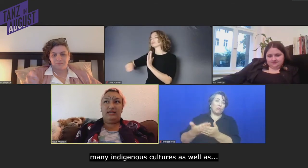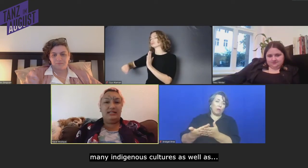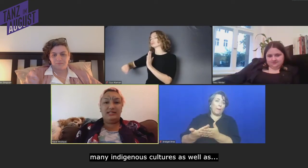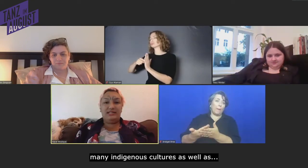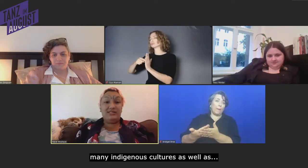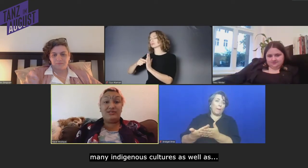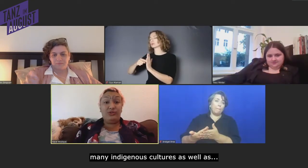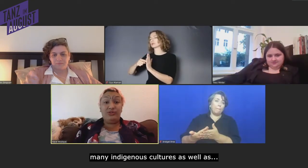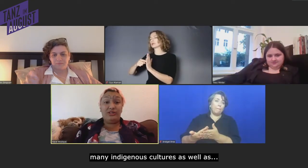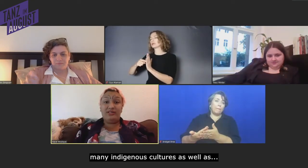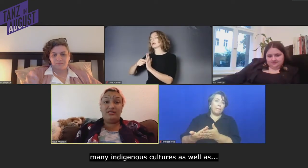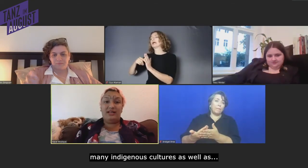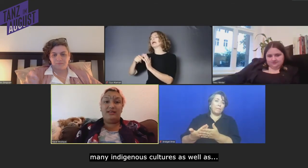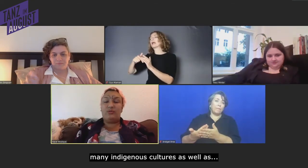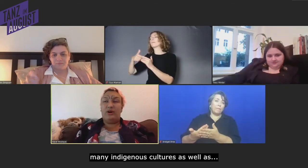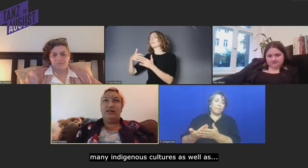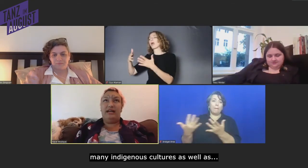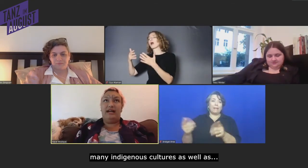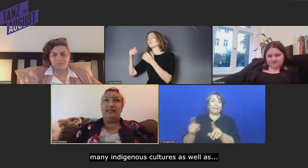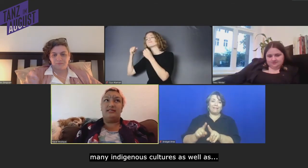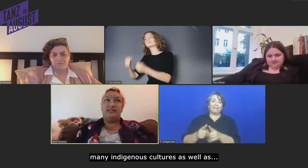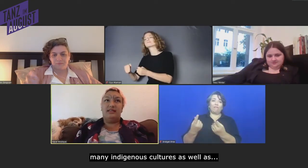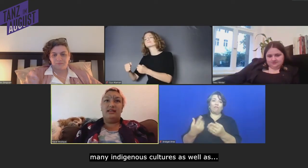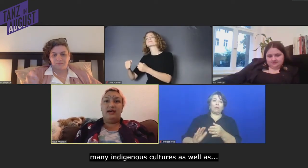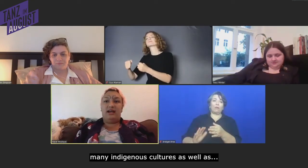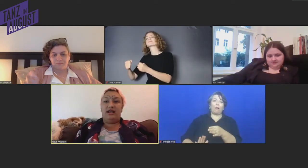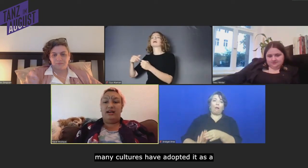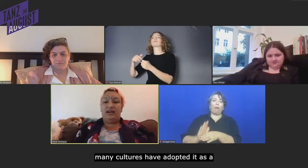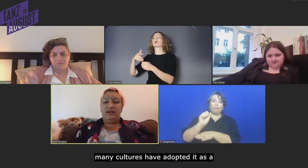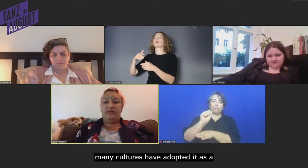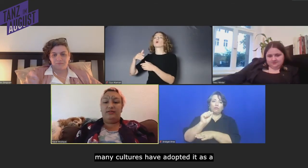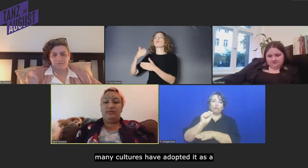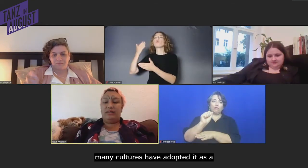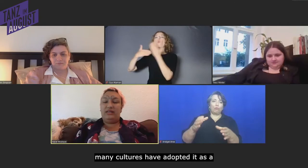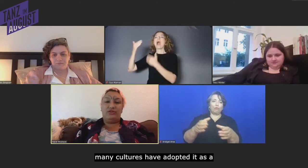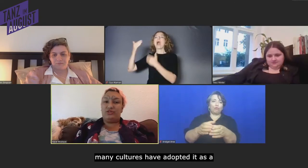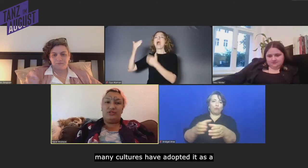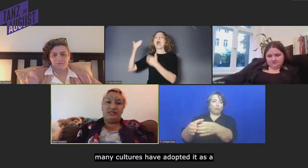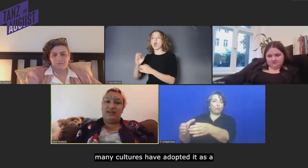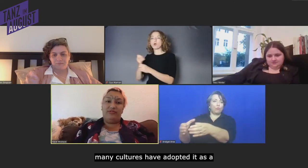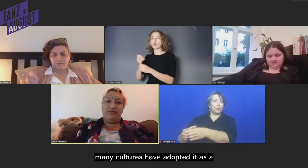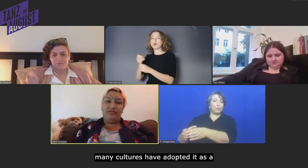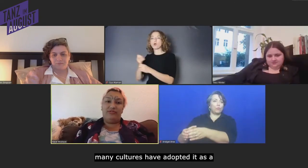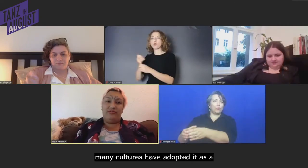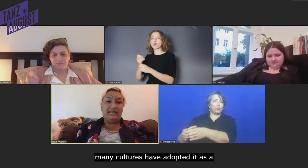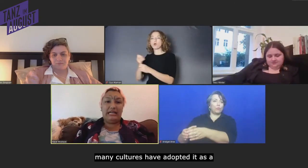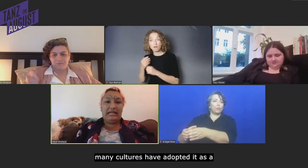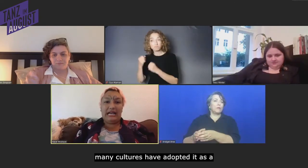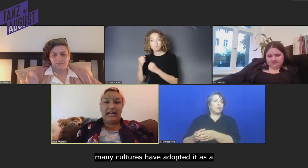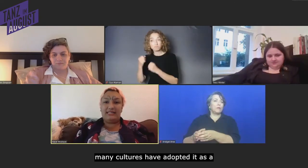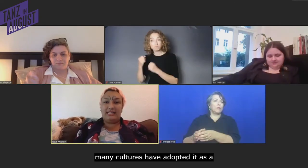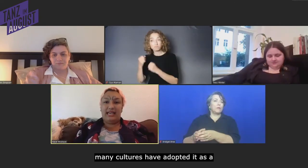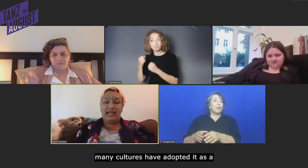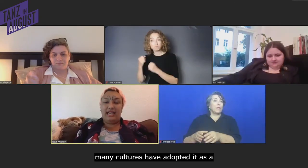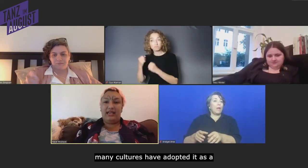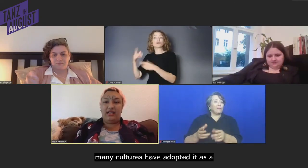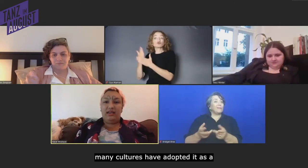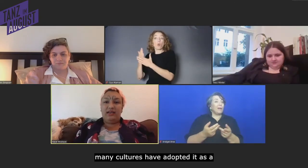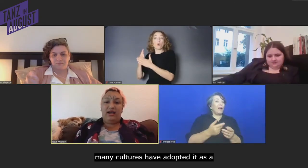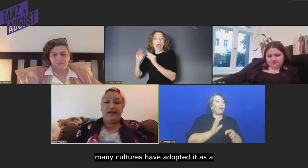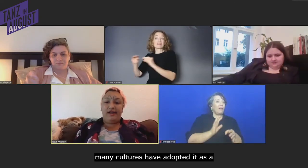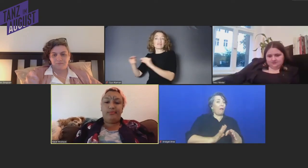many indigenous cultures, as well as many cultures have adopted it as a